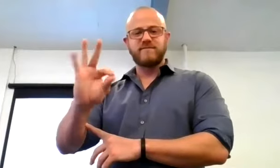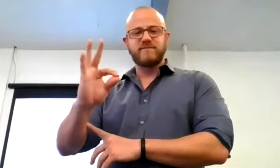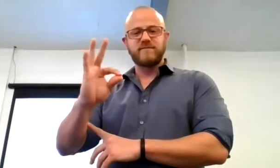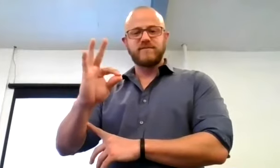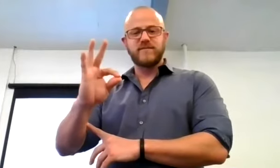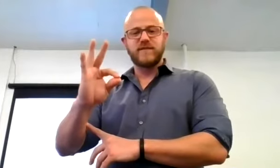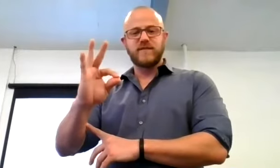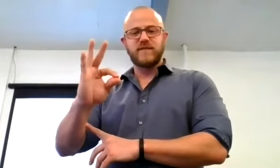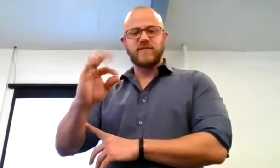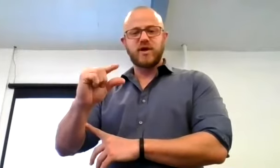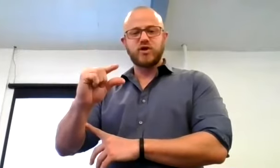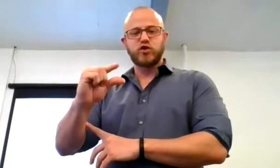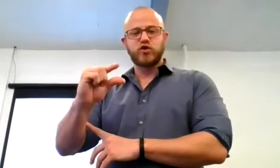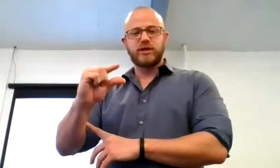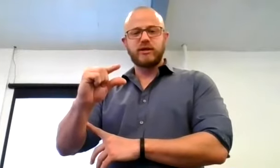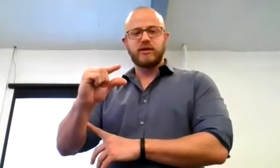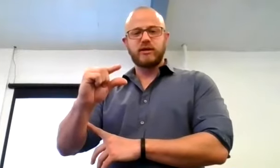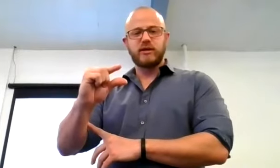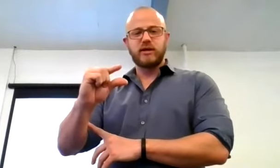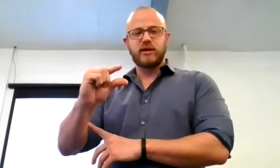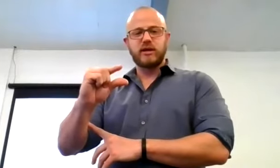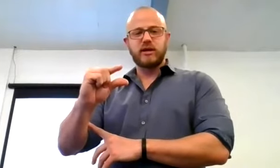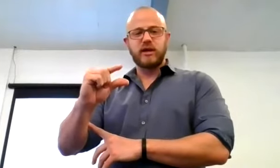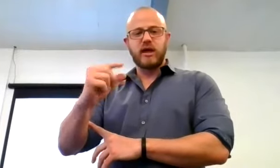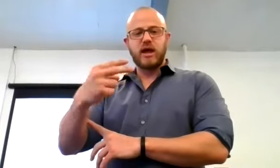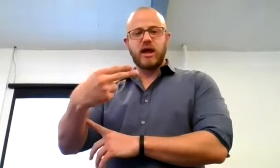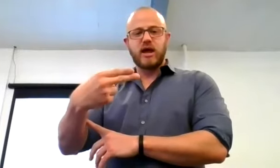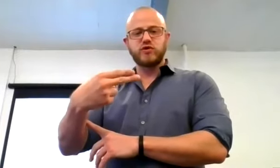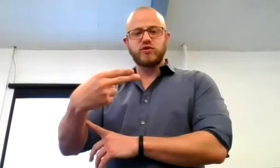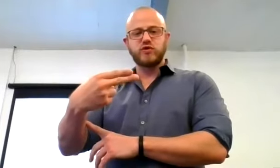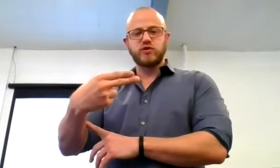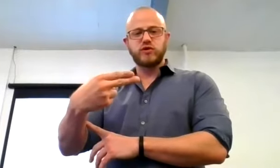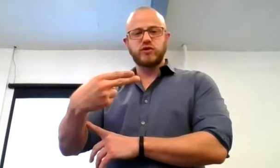F, you see, G, H,